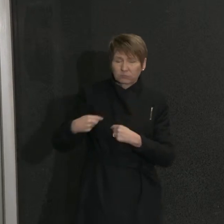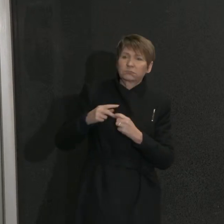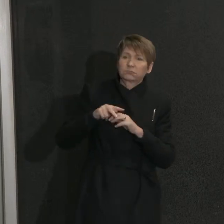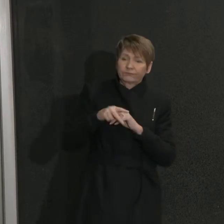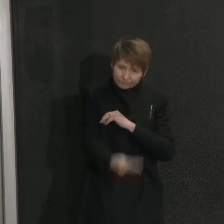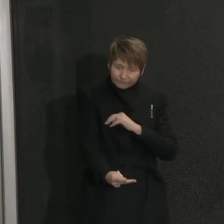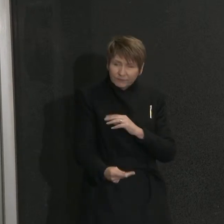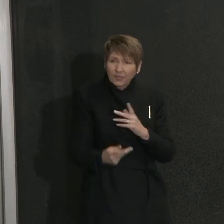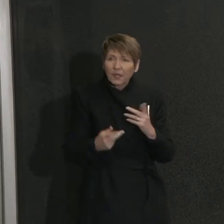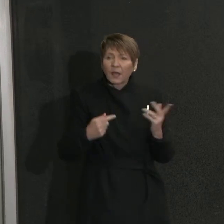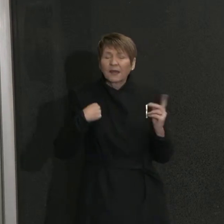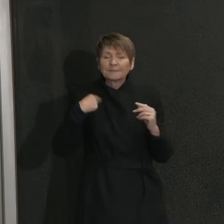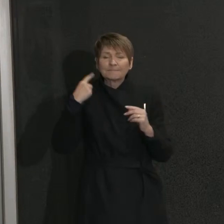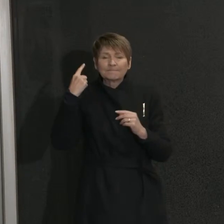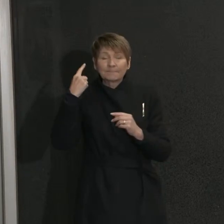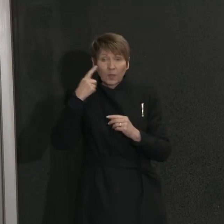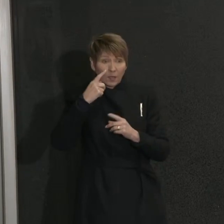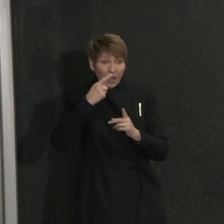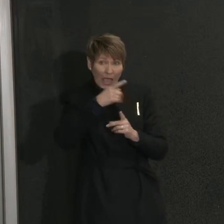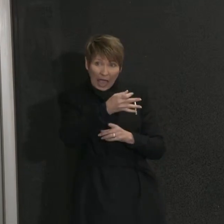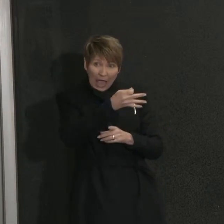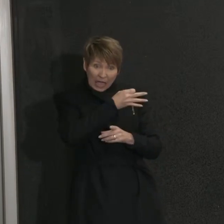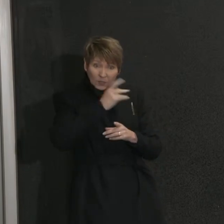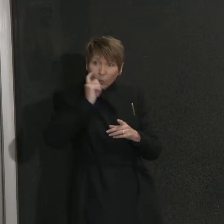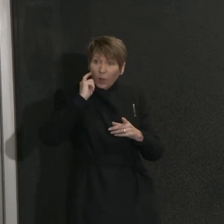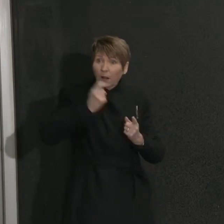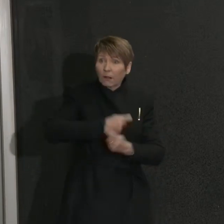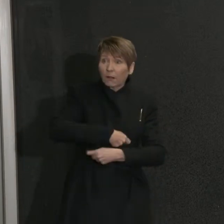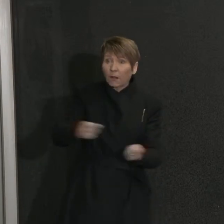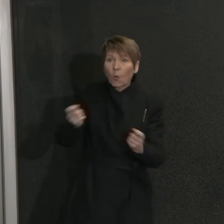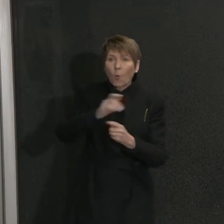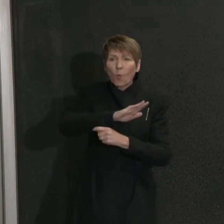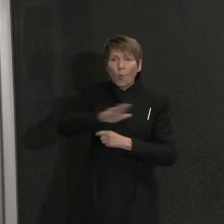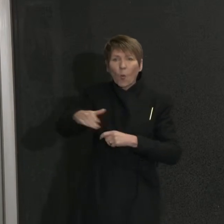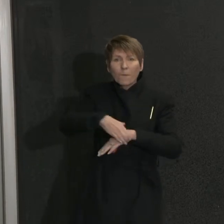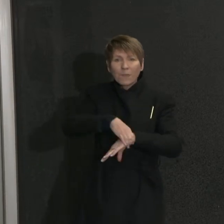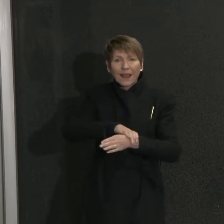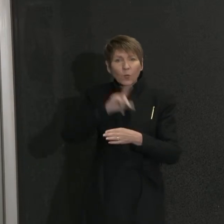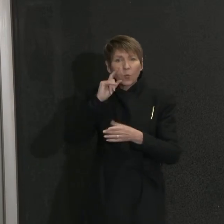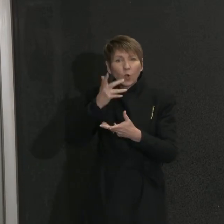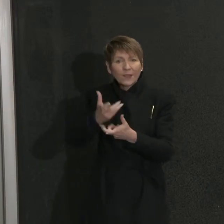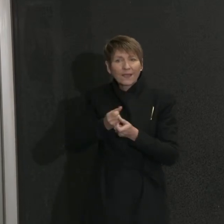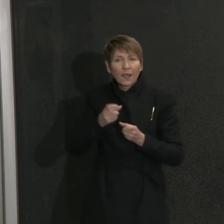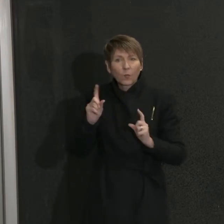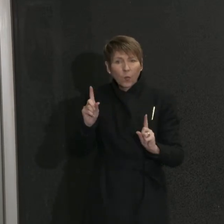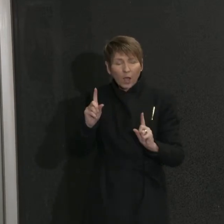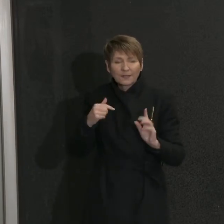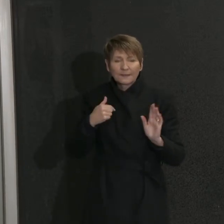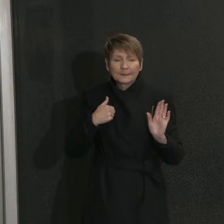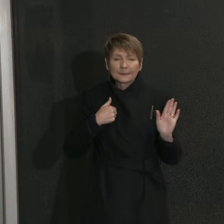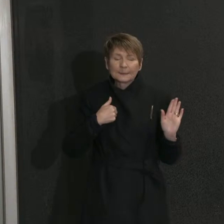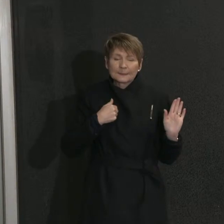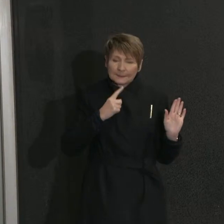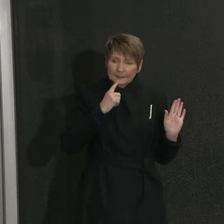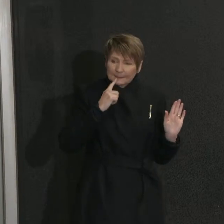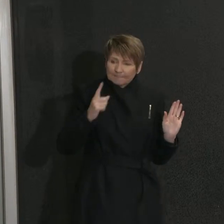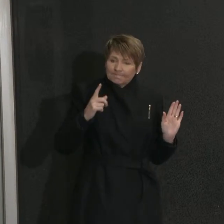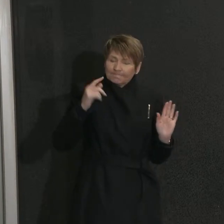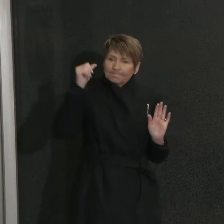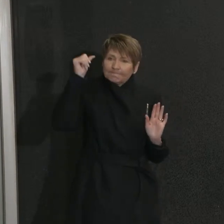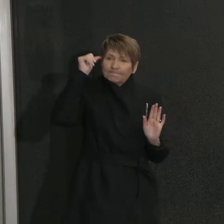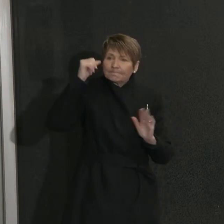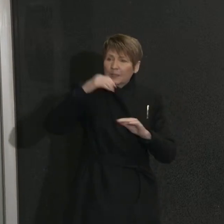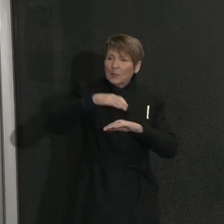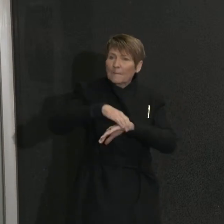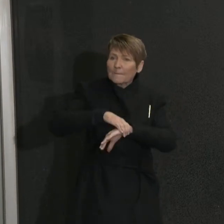thank that officer and his family for their service, and we thank each and every member of Victoria Police for the fact that they put themselves in harm's